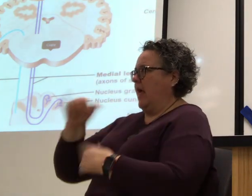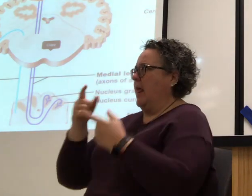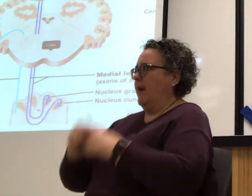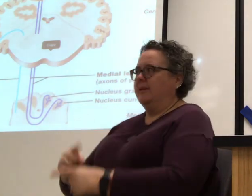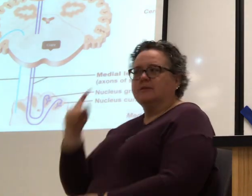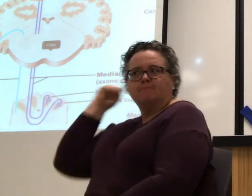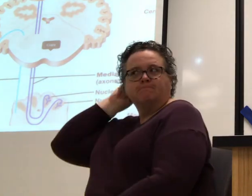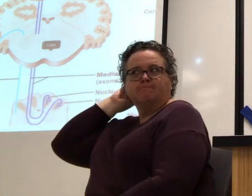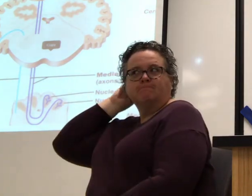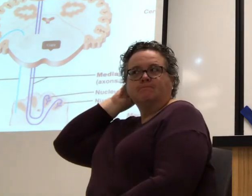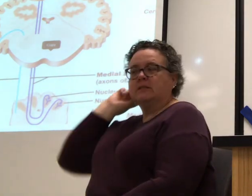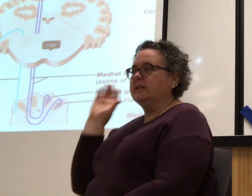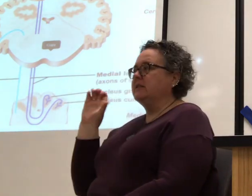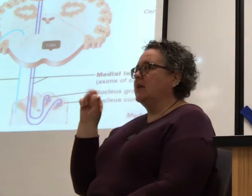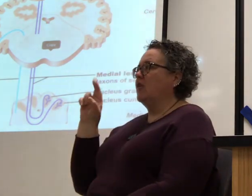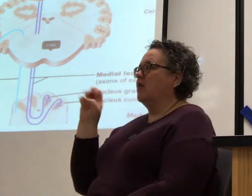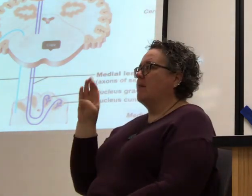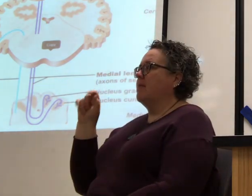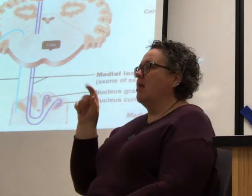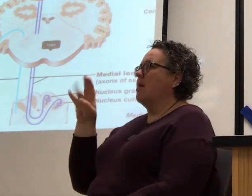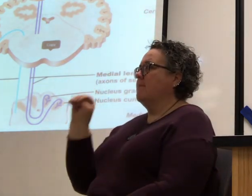So I'm going to write projects